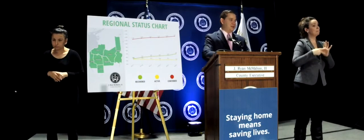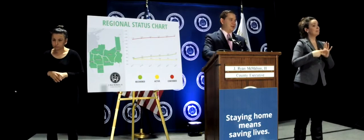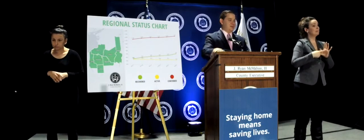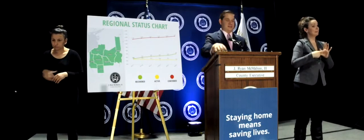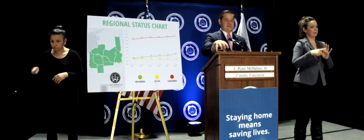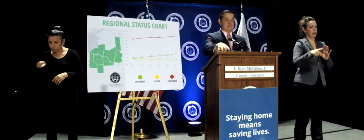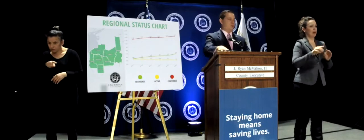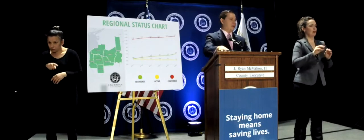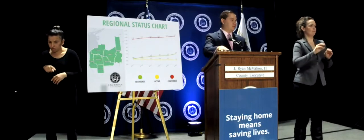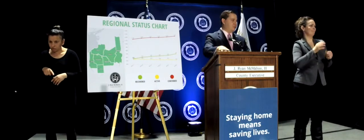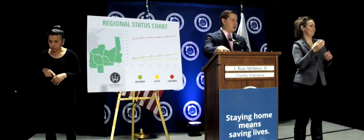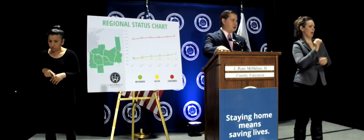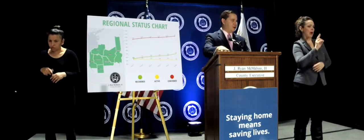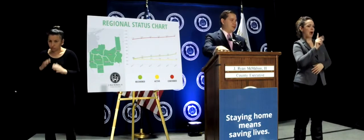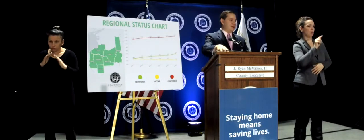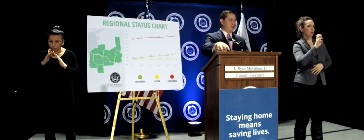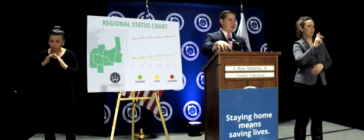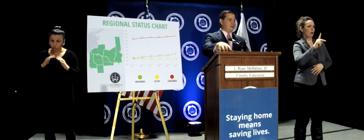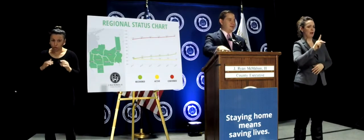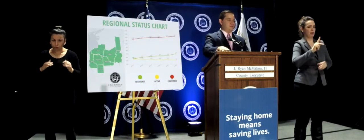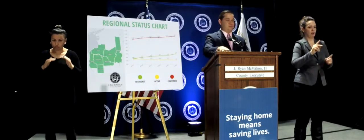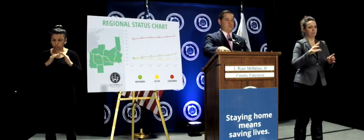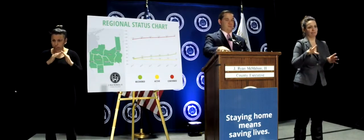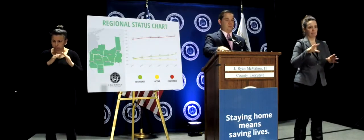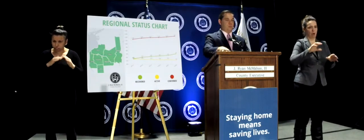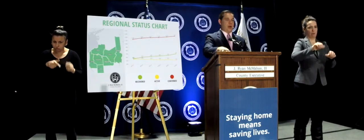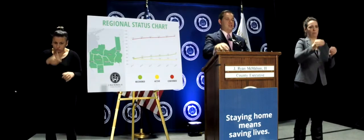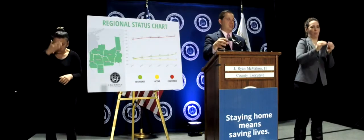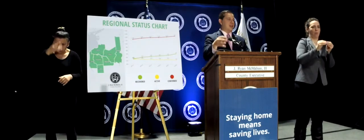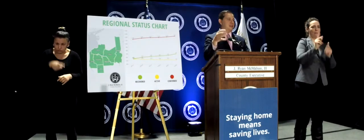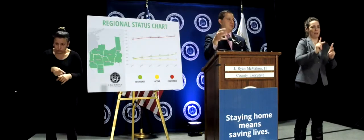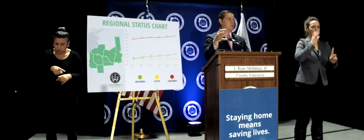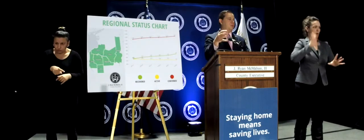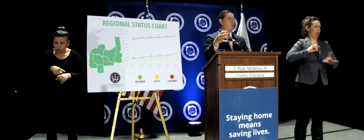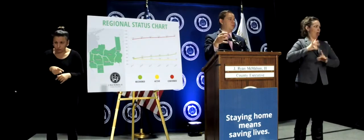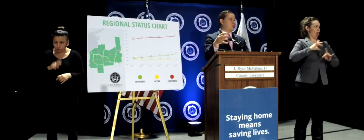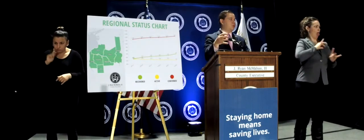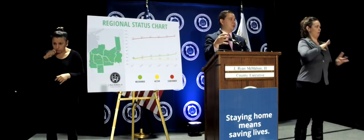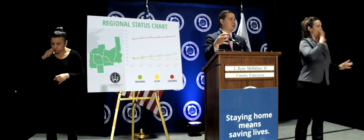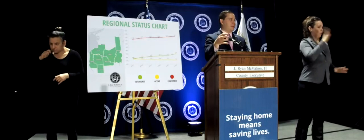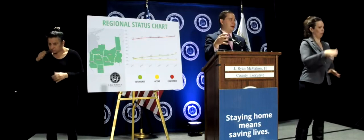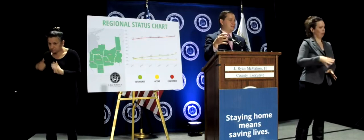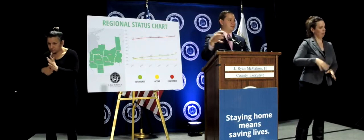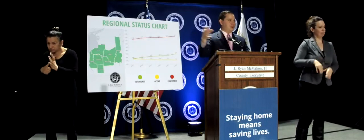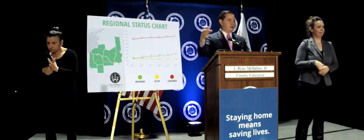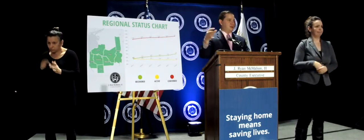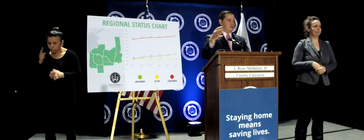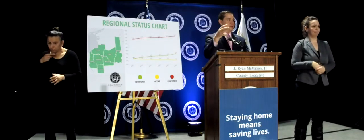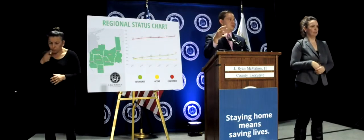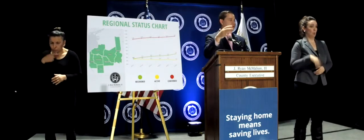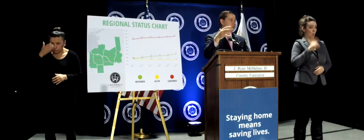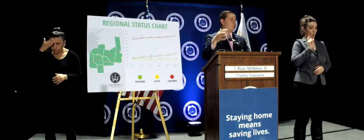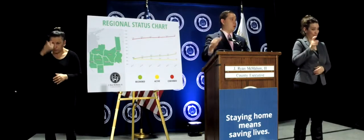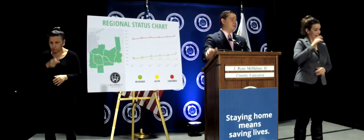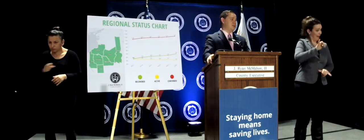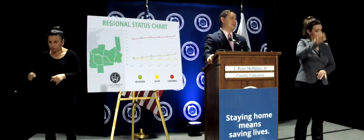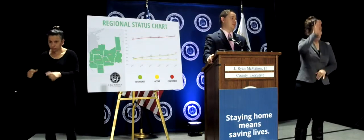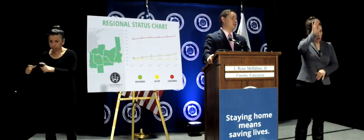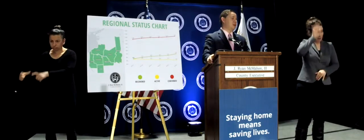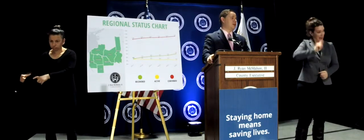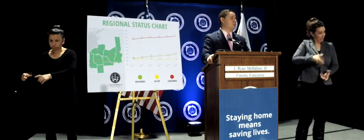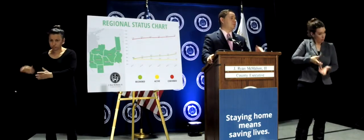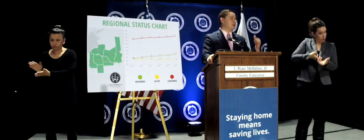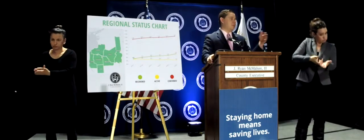everybody. Let's put out the fire and educate the people who don't think they're positive and carriers, and get them